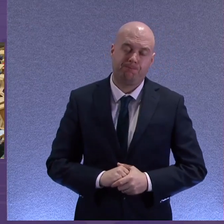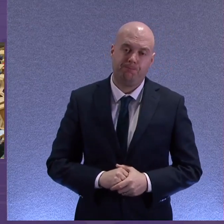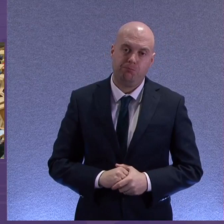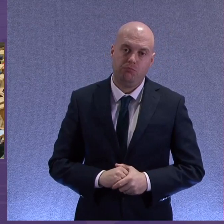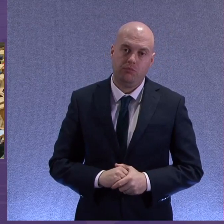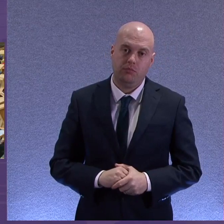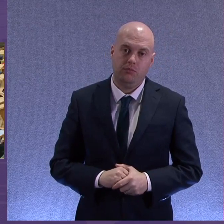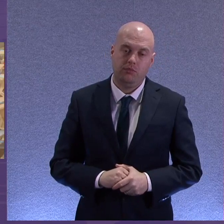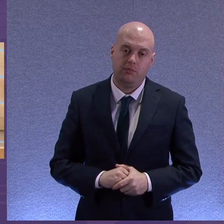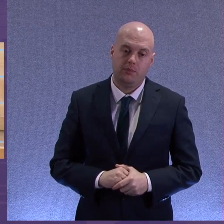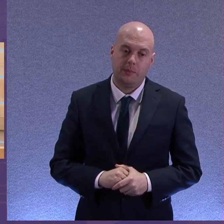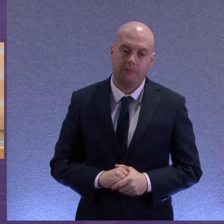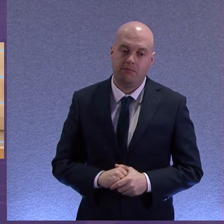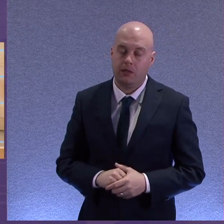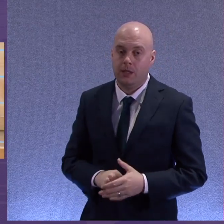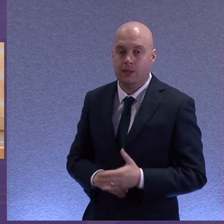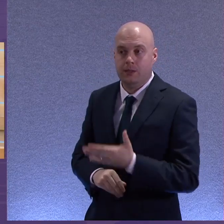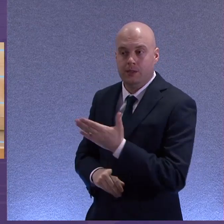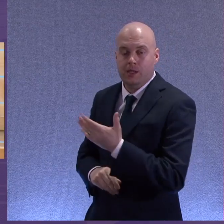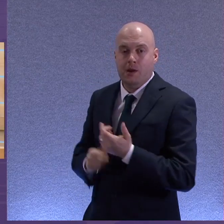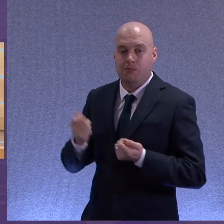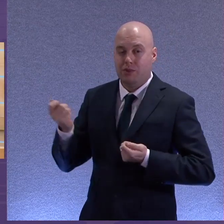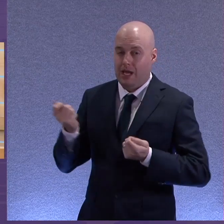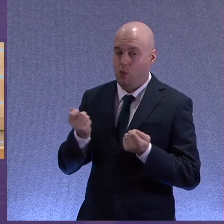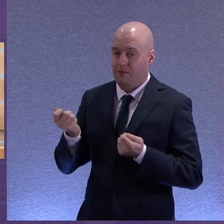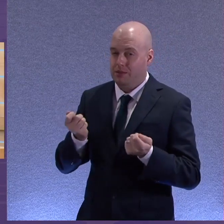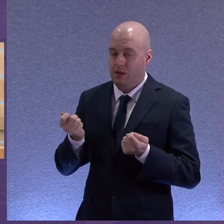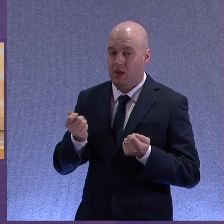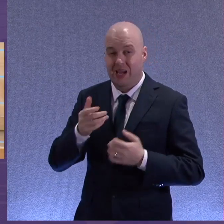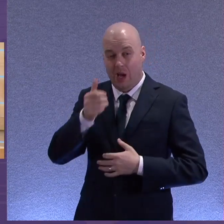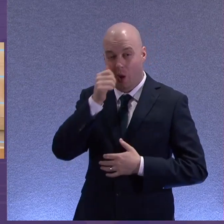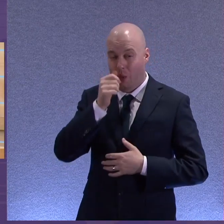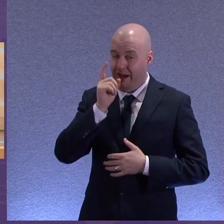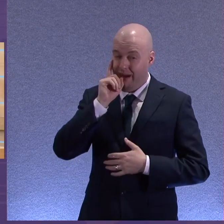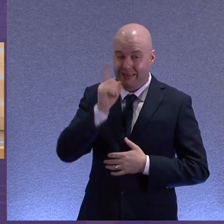I'm conscious we're not going to be able to get through every member. However, I'm going to extend the